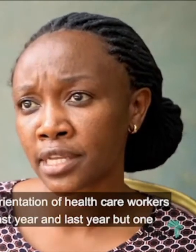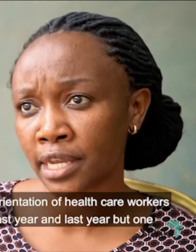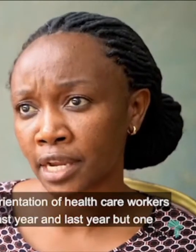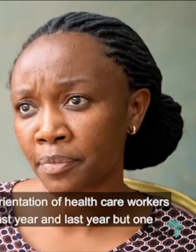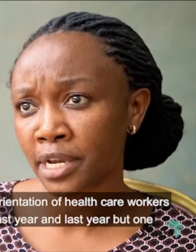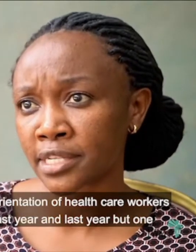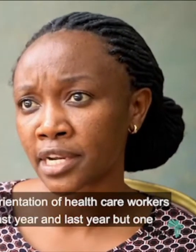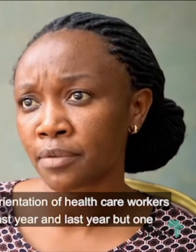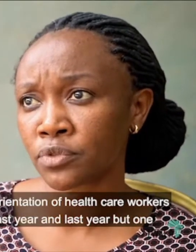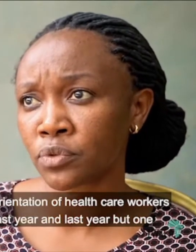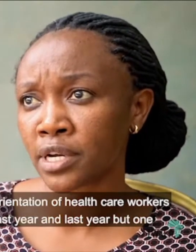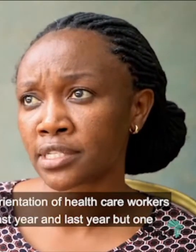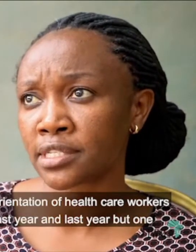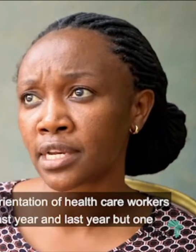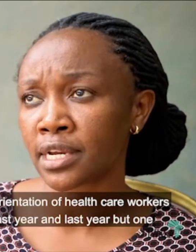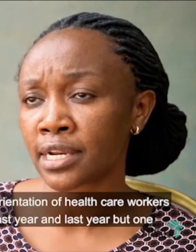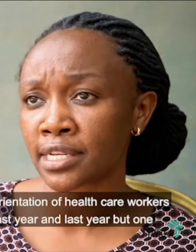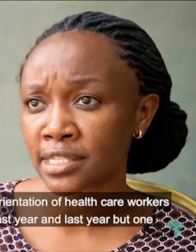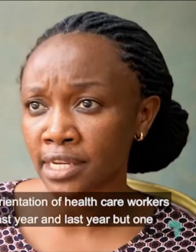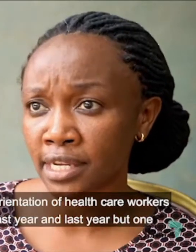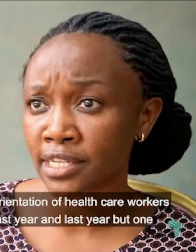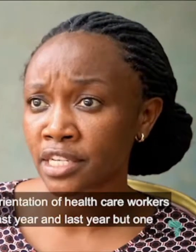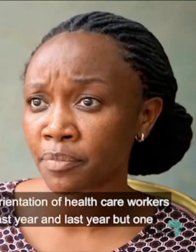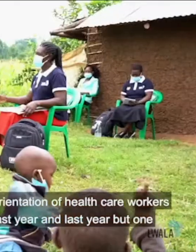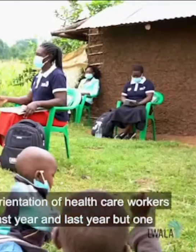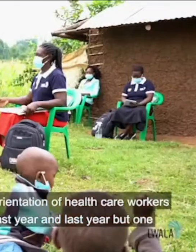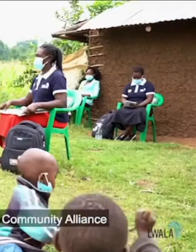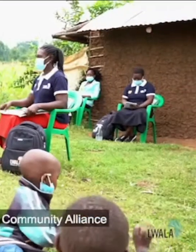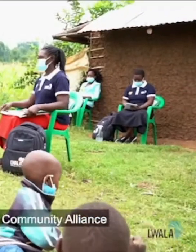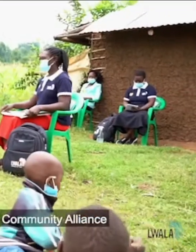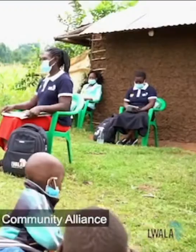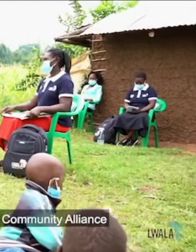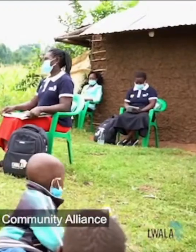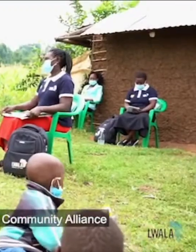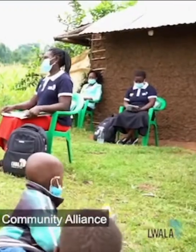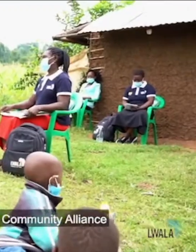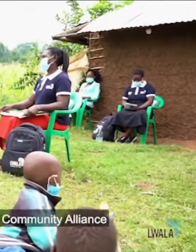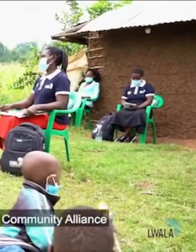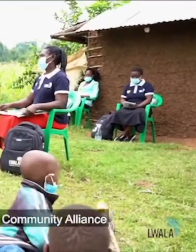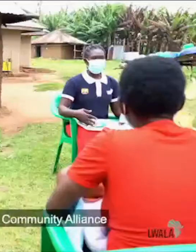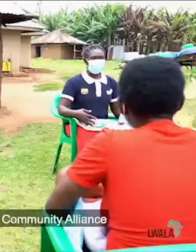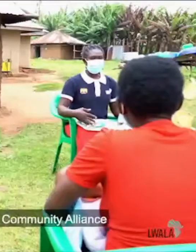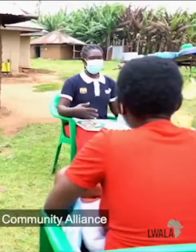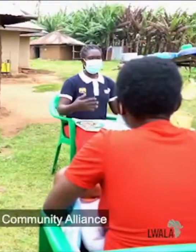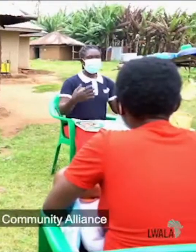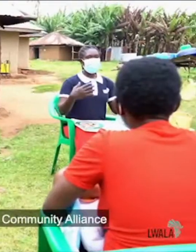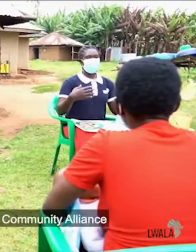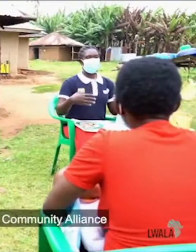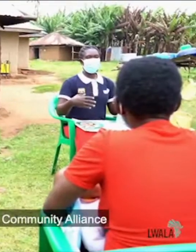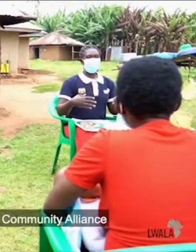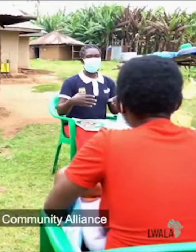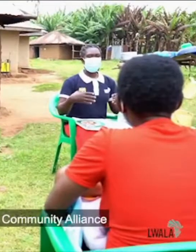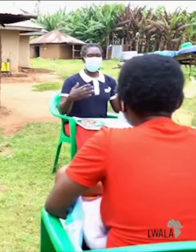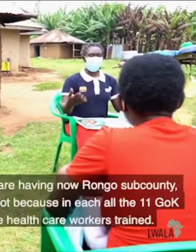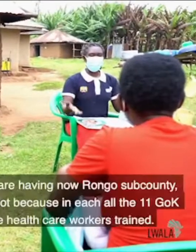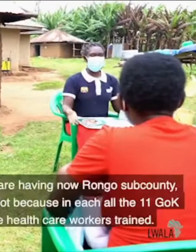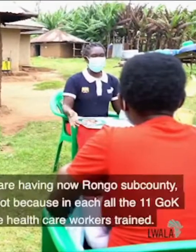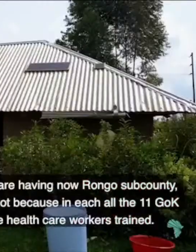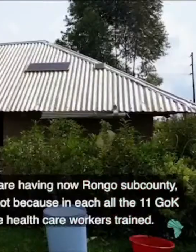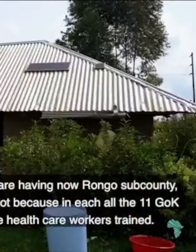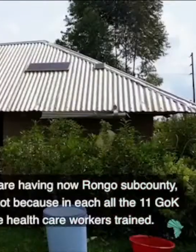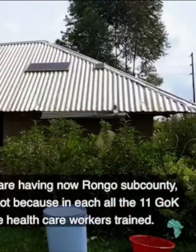real scale-up has come to us last year, but one through the support of Luala Community Alliance, where they are